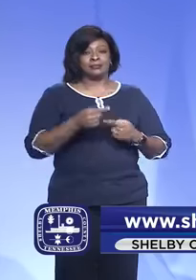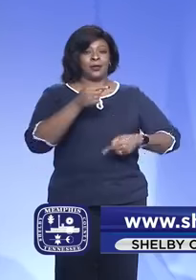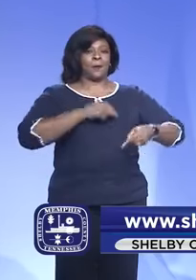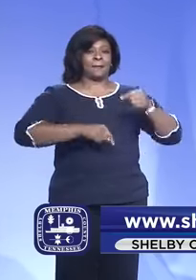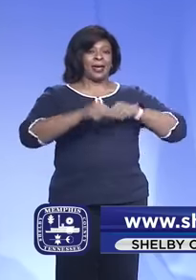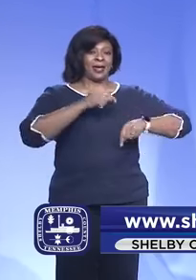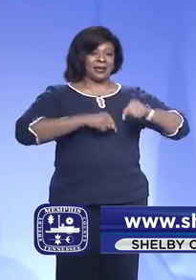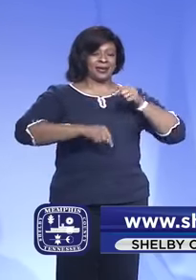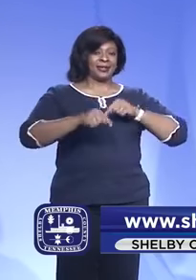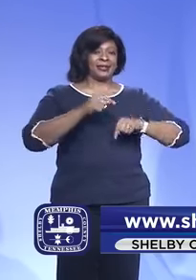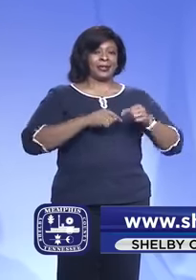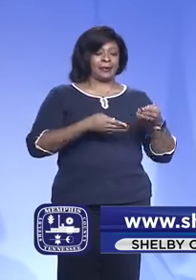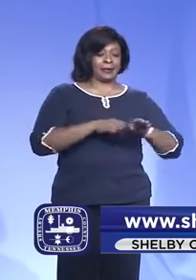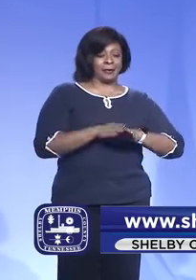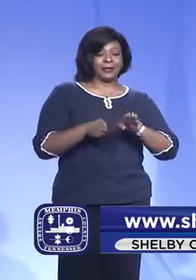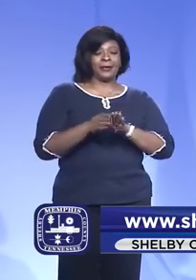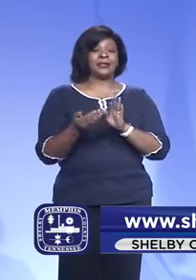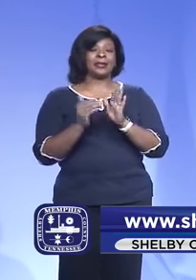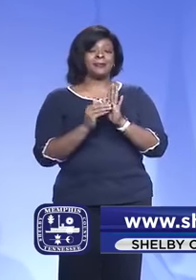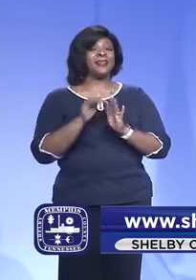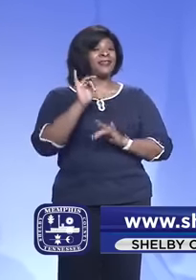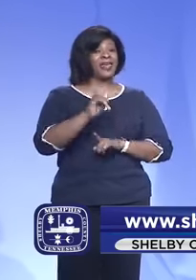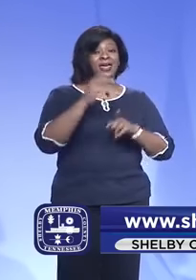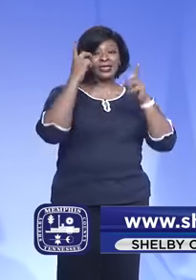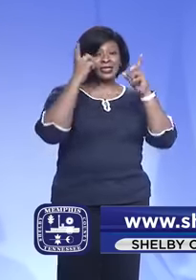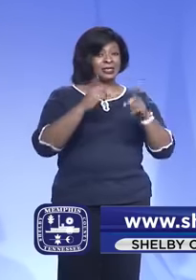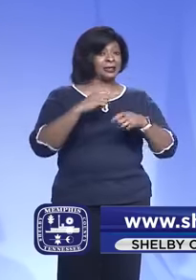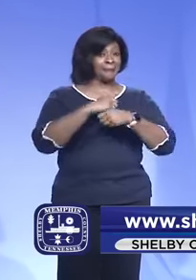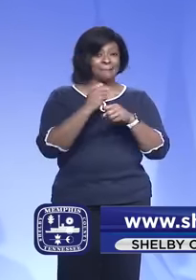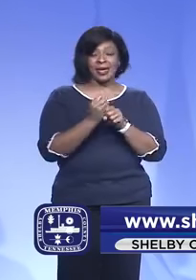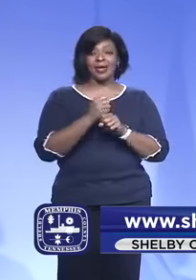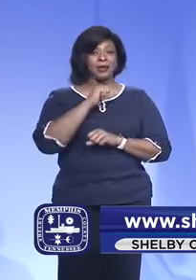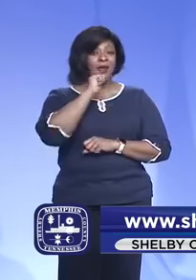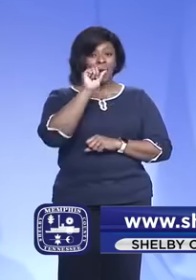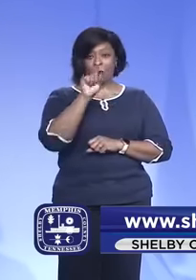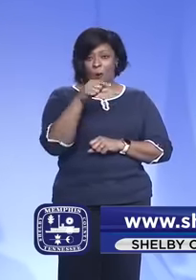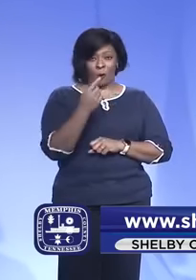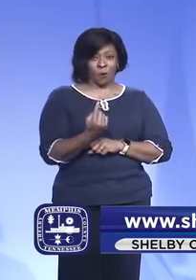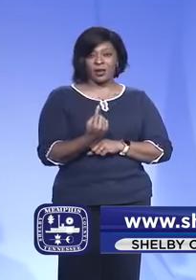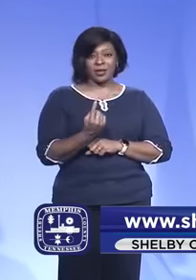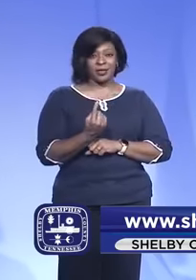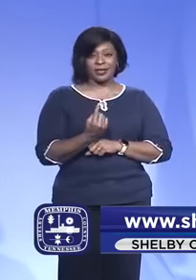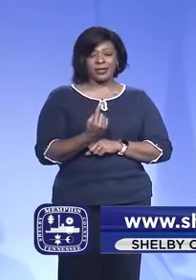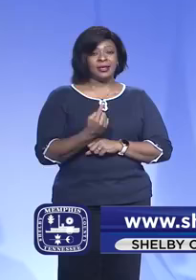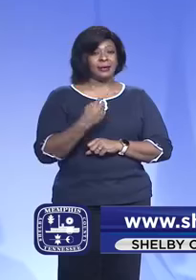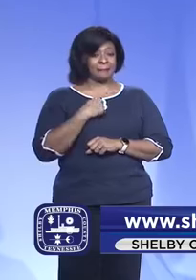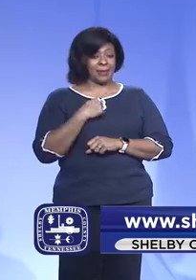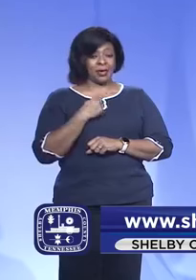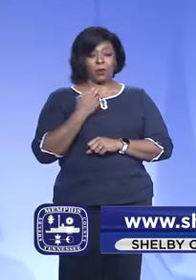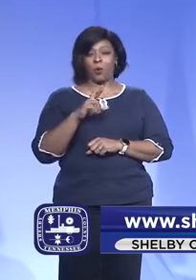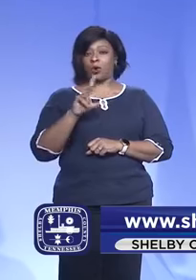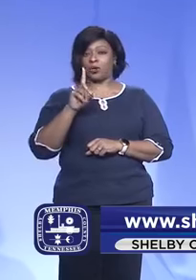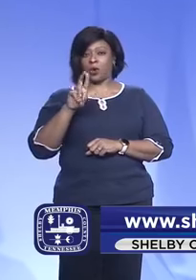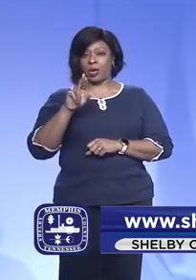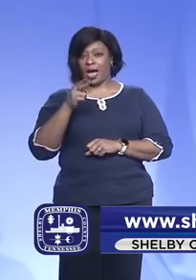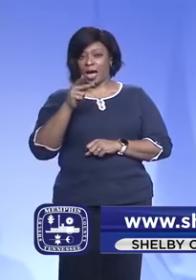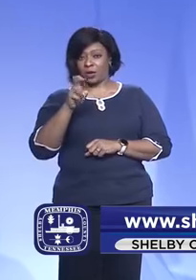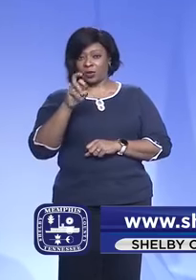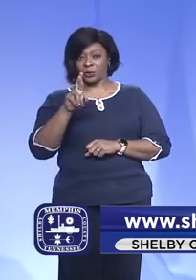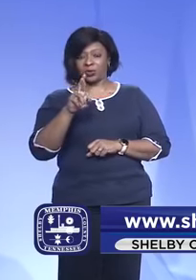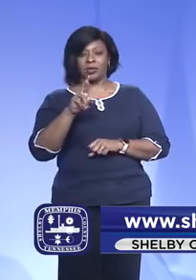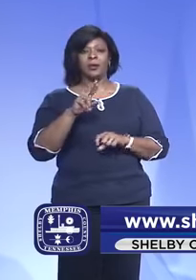backtrack, but that would be a decision that would be made not just by me or Dr. Haushalter, but